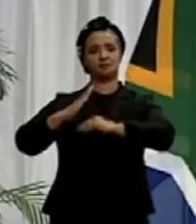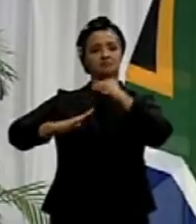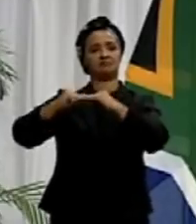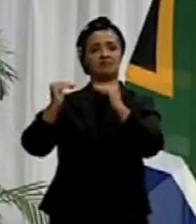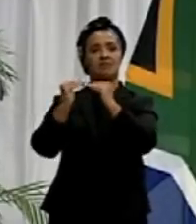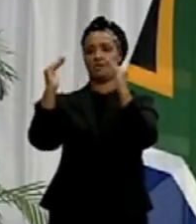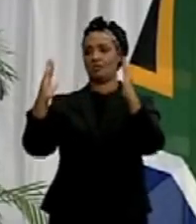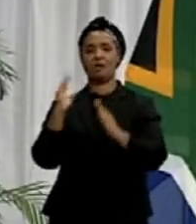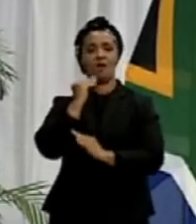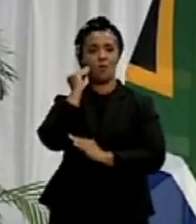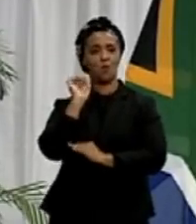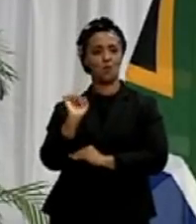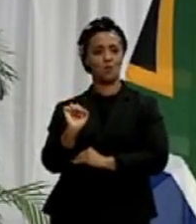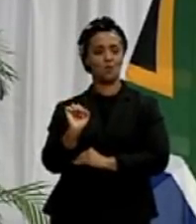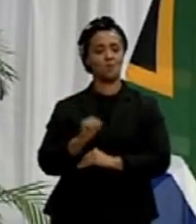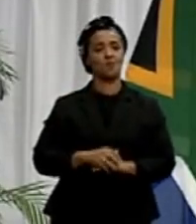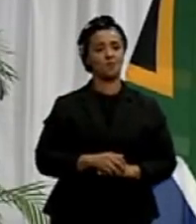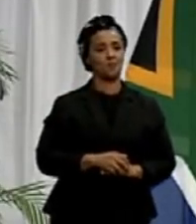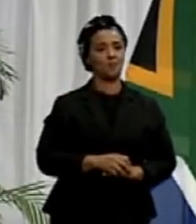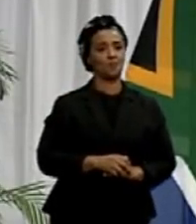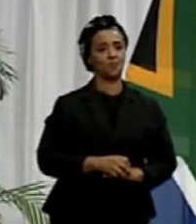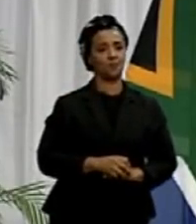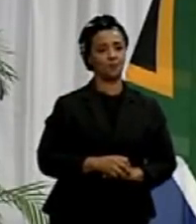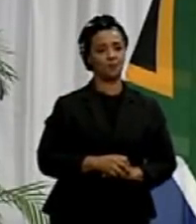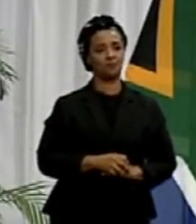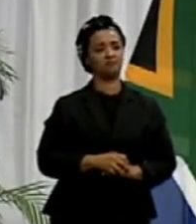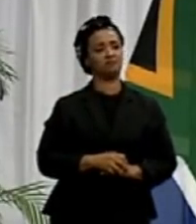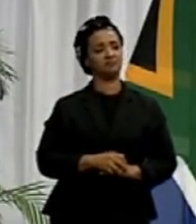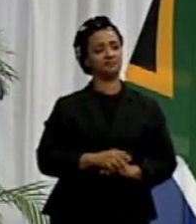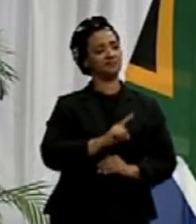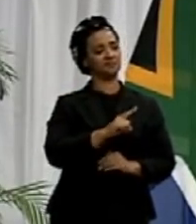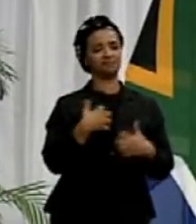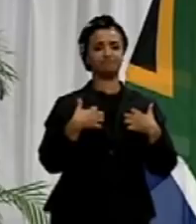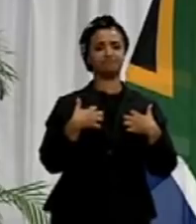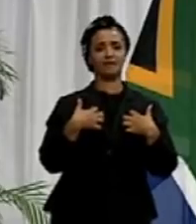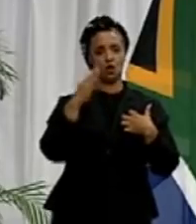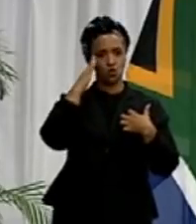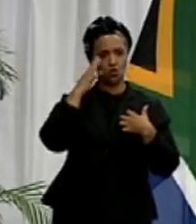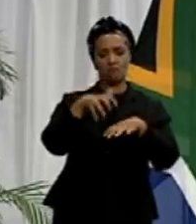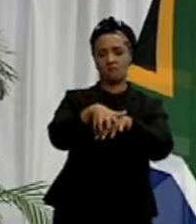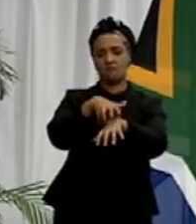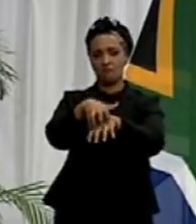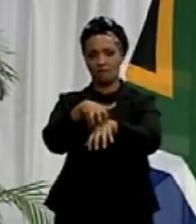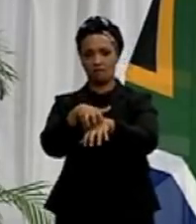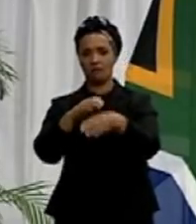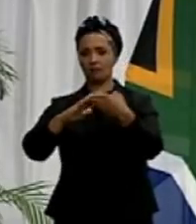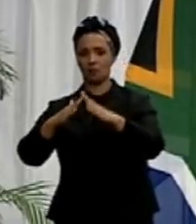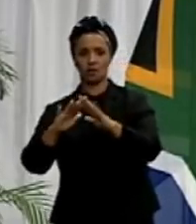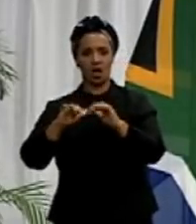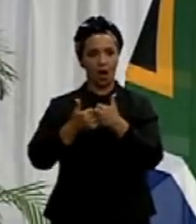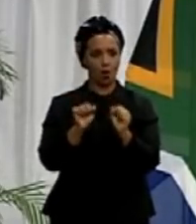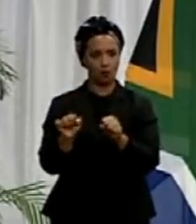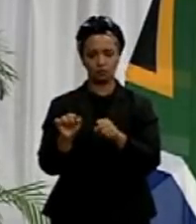a home in Winterfeld. He was more interested in helping the farming community to